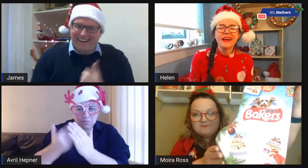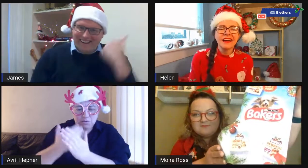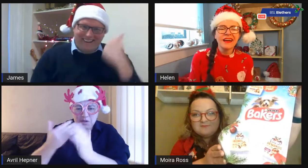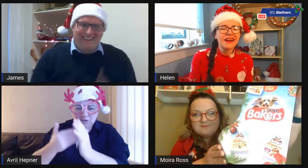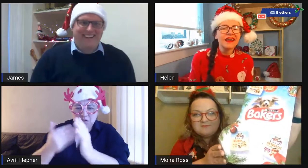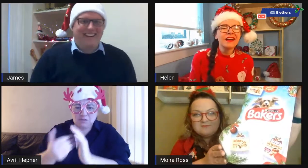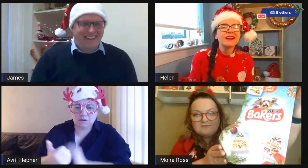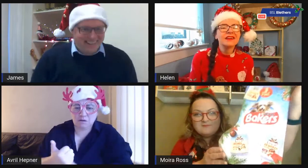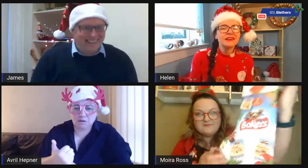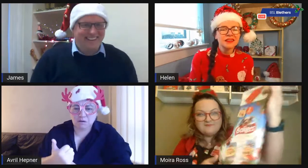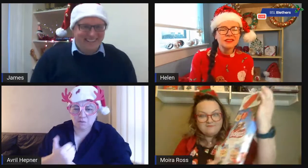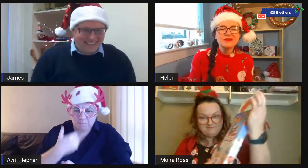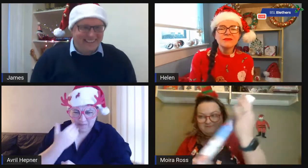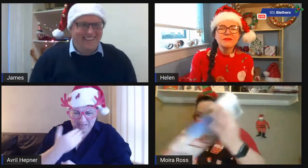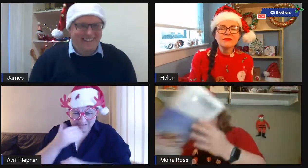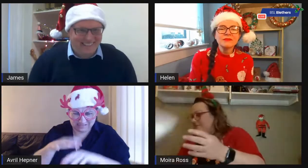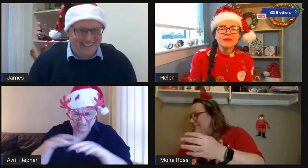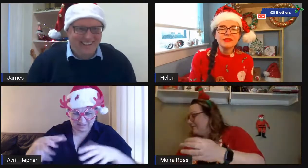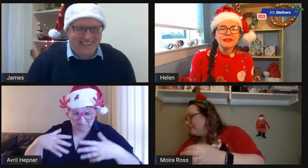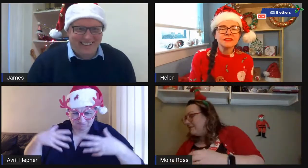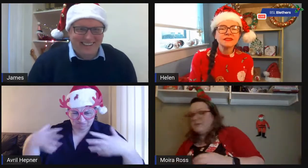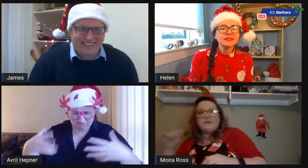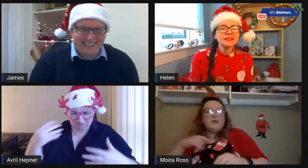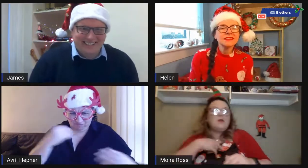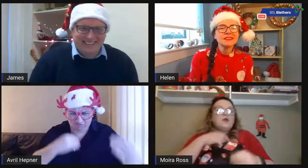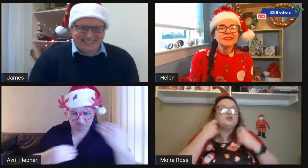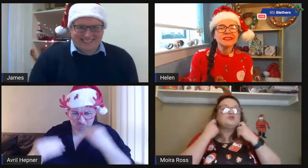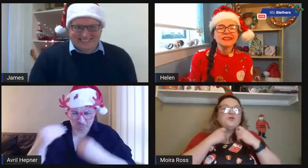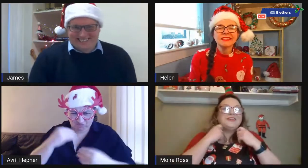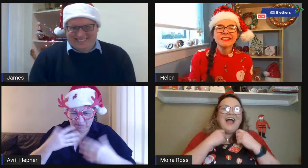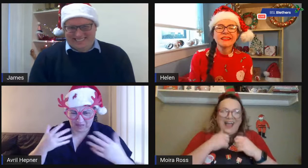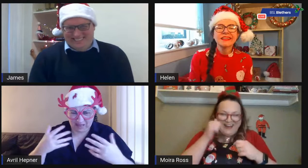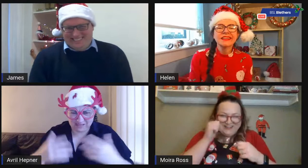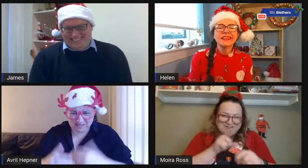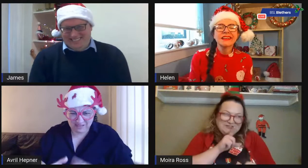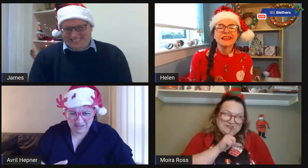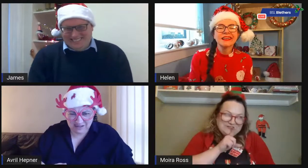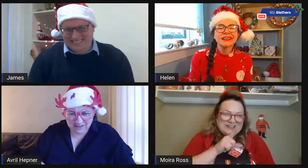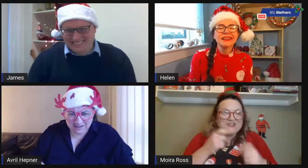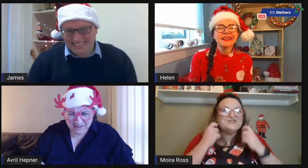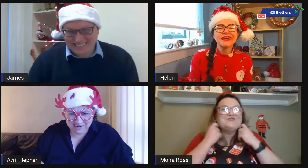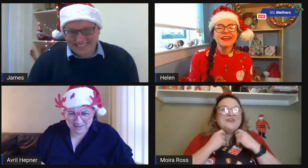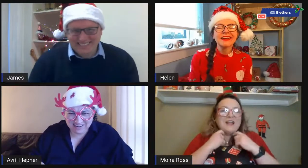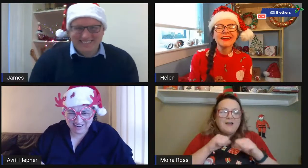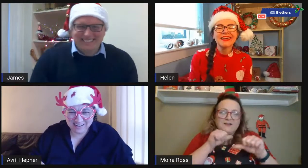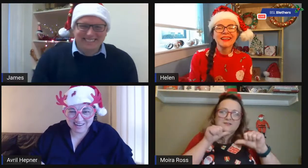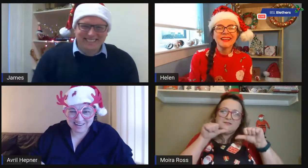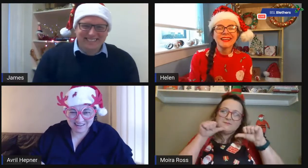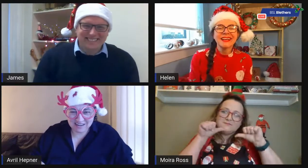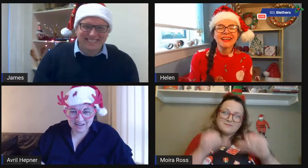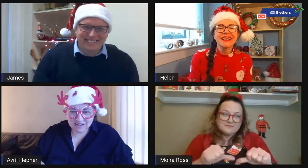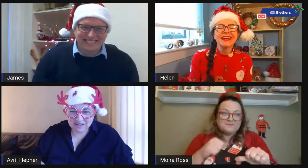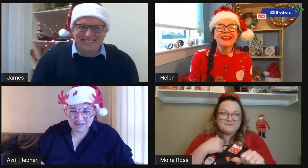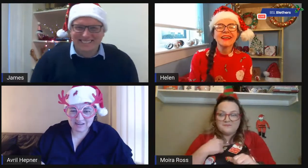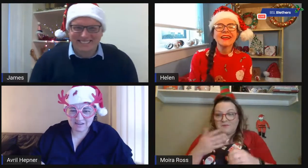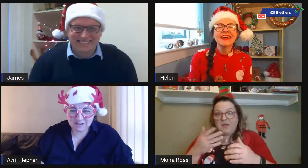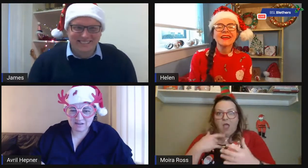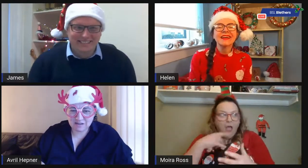Oh, I've never seen that before. Wow. Oh, those are new. Yeah, it's filled with things. I know. Shush, Ducati